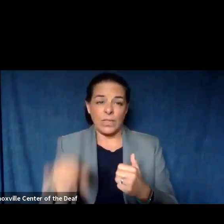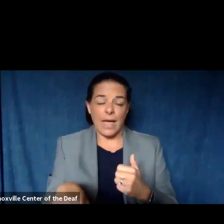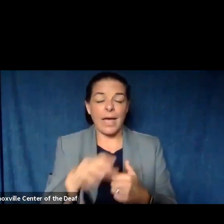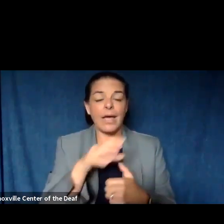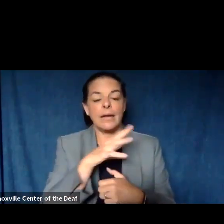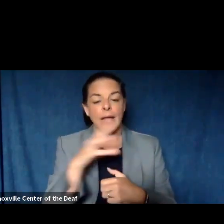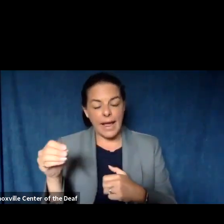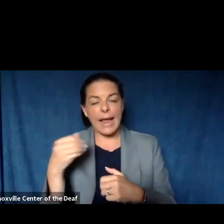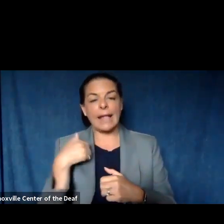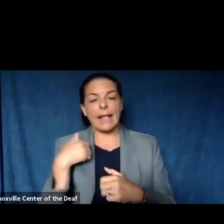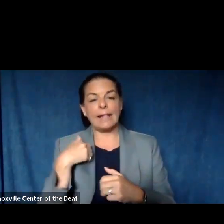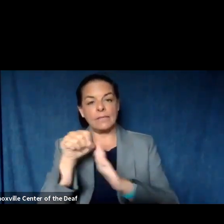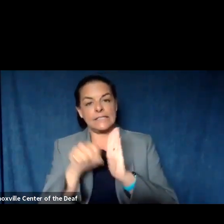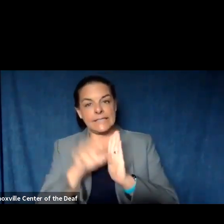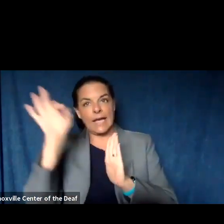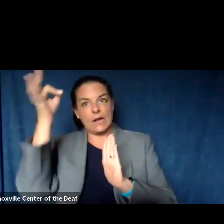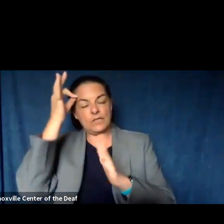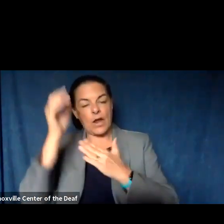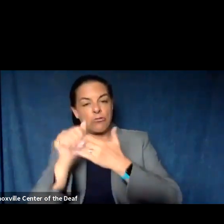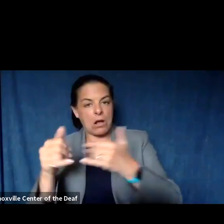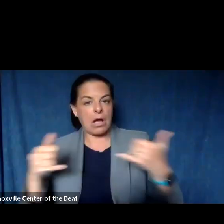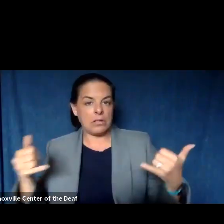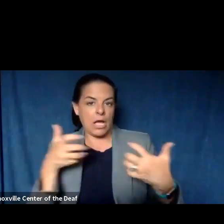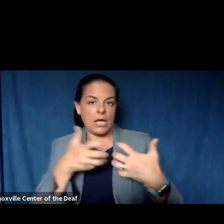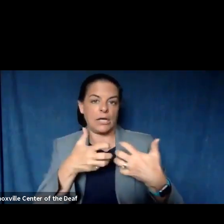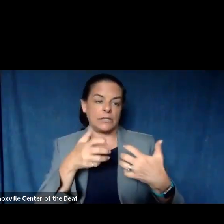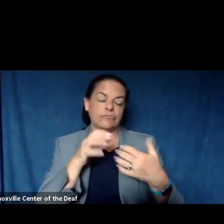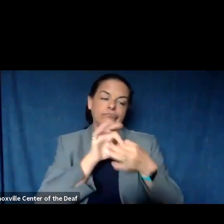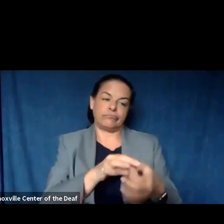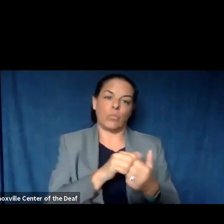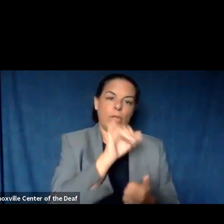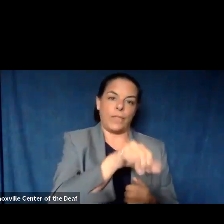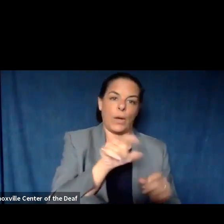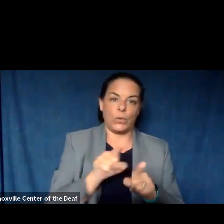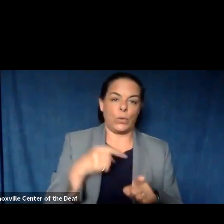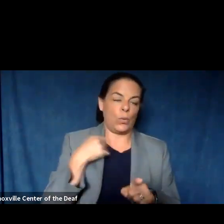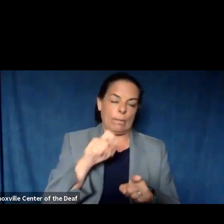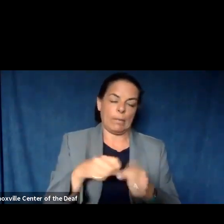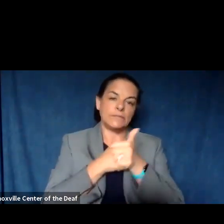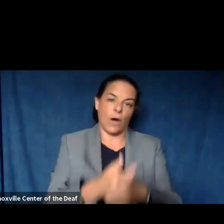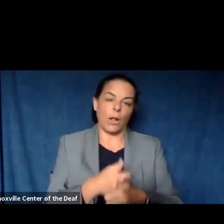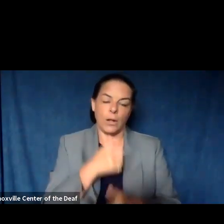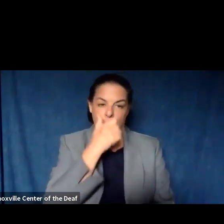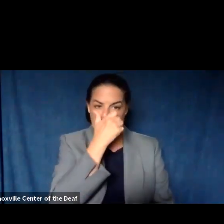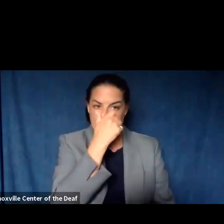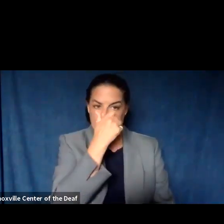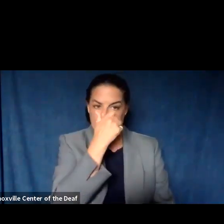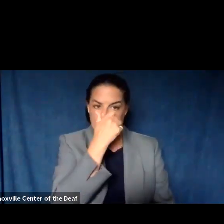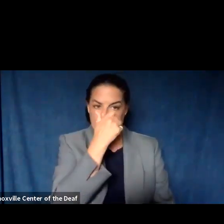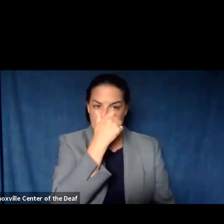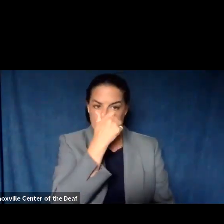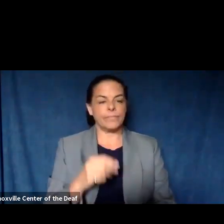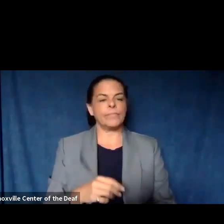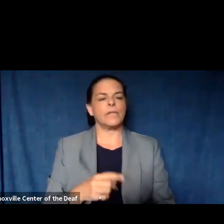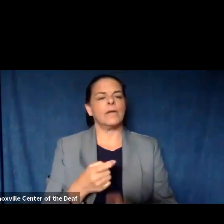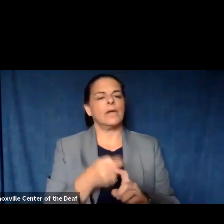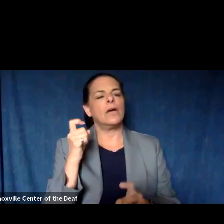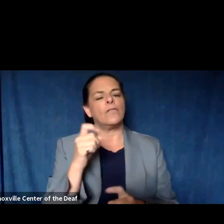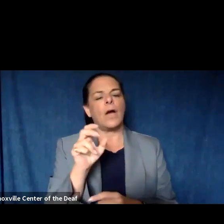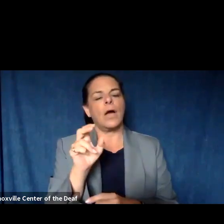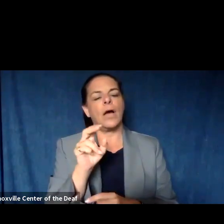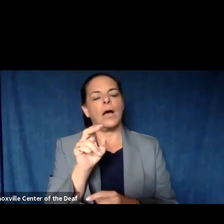are state and federal guidelines that go along with that and that we have to follow. From Vincent with the